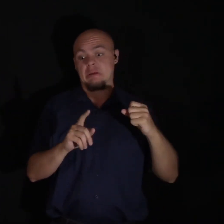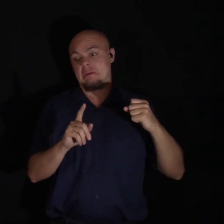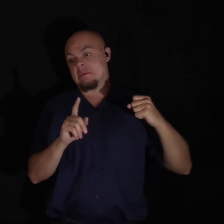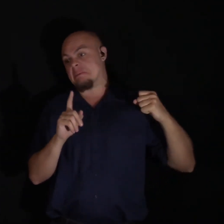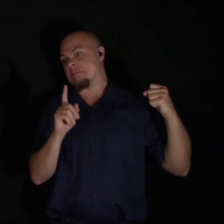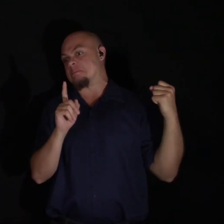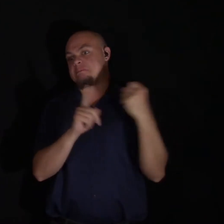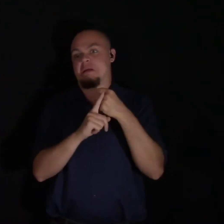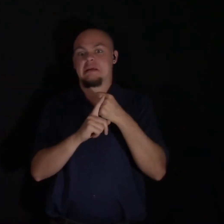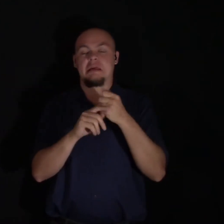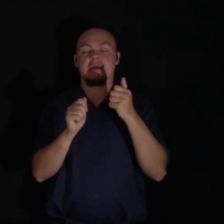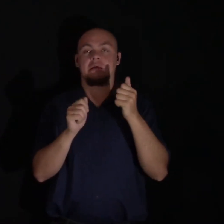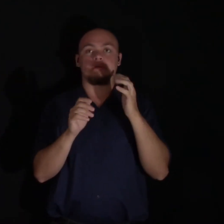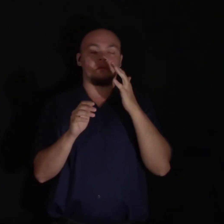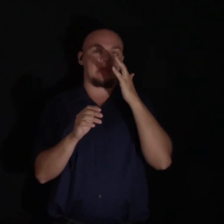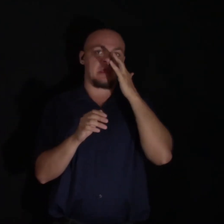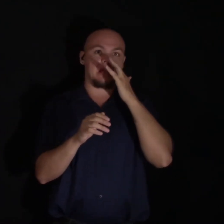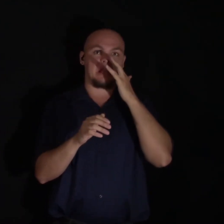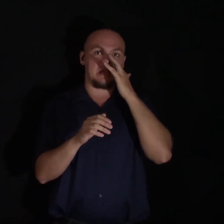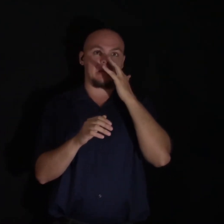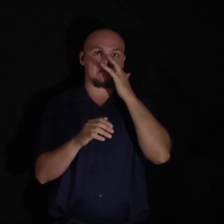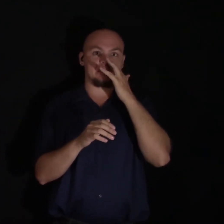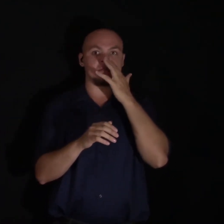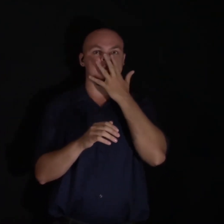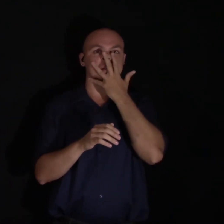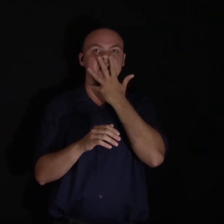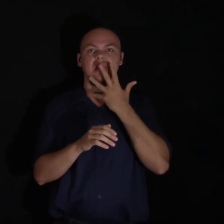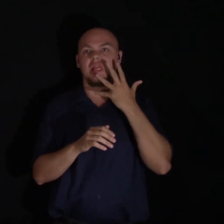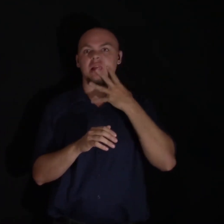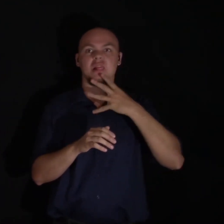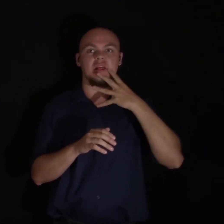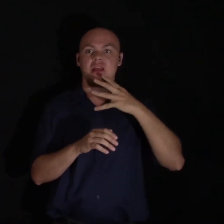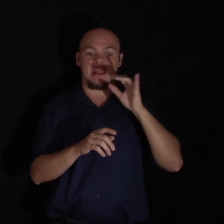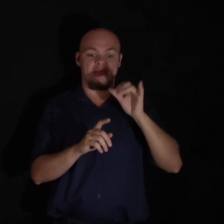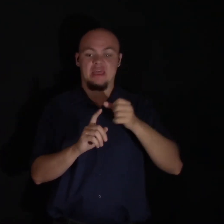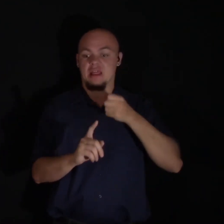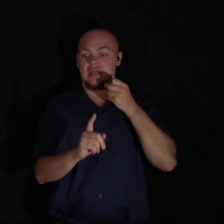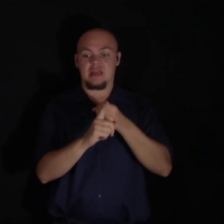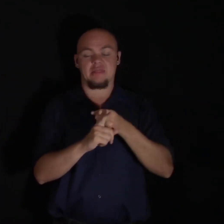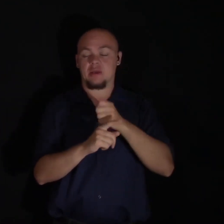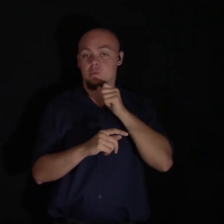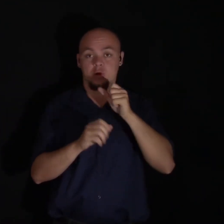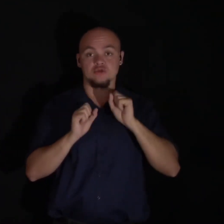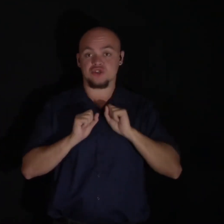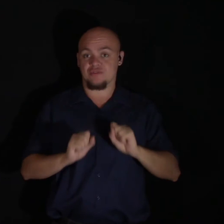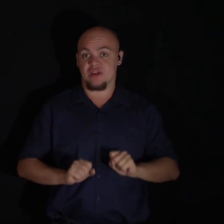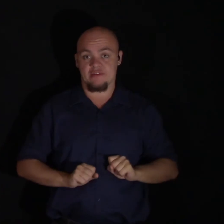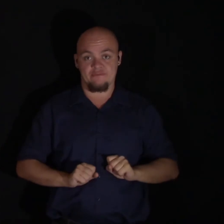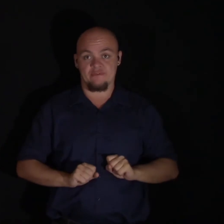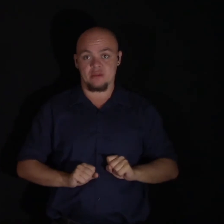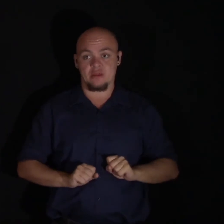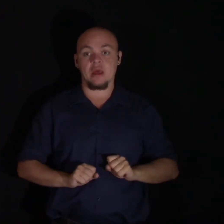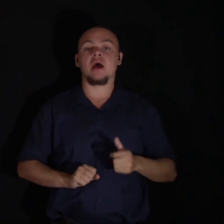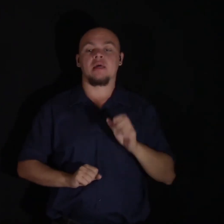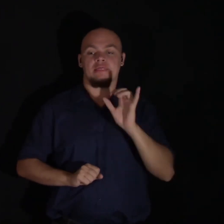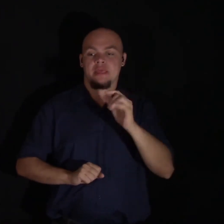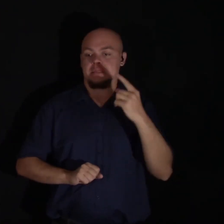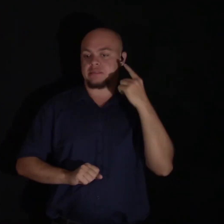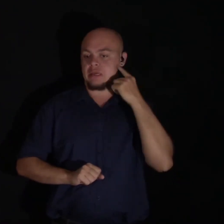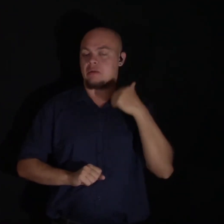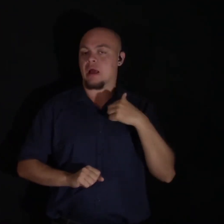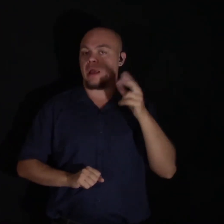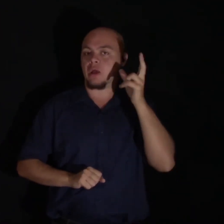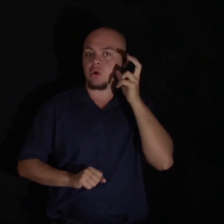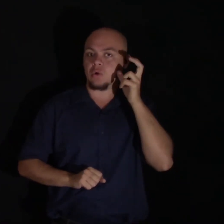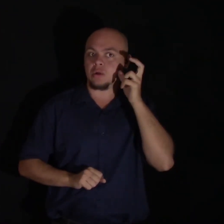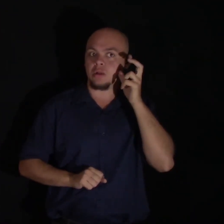everything kind of echoes in their nasal cavity and their mouth and you know they're not gonna survive that hit? Well, I heard that sound. And I poked